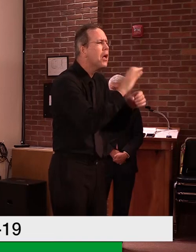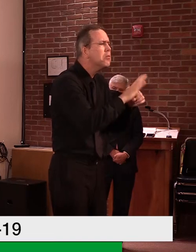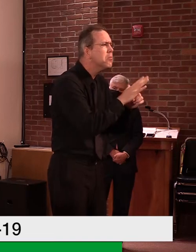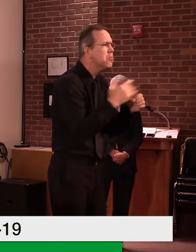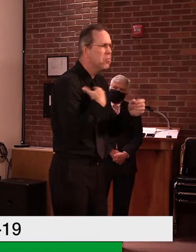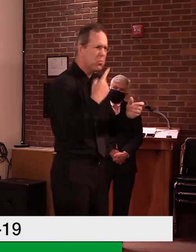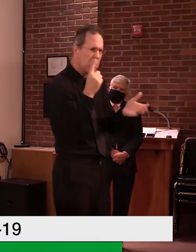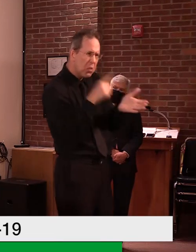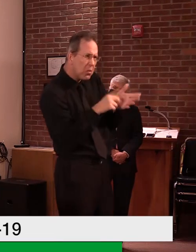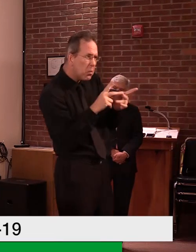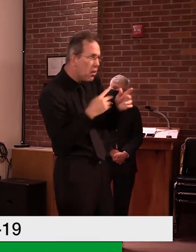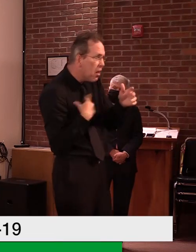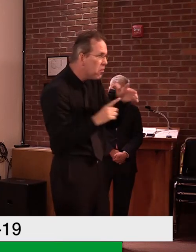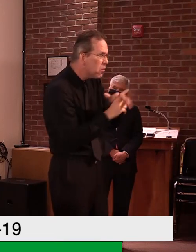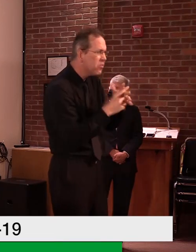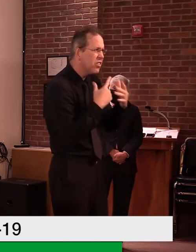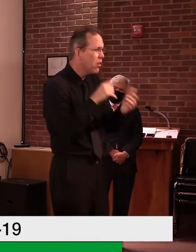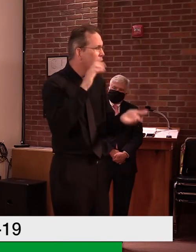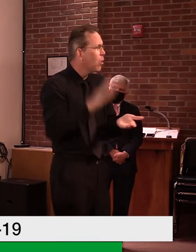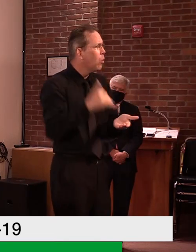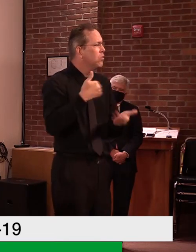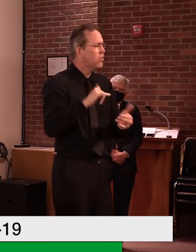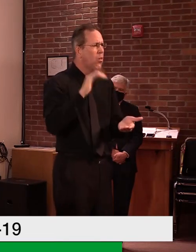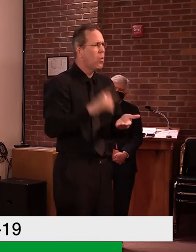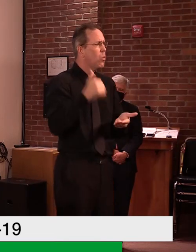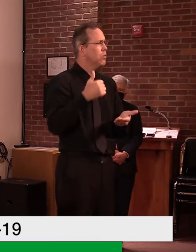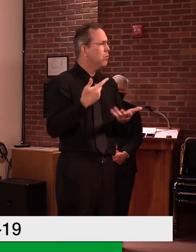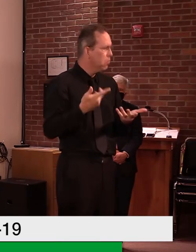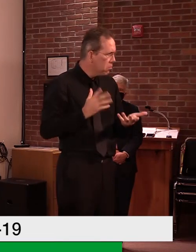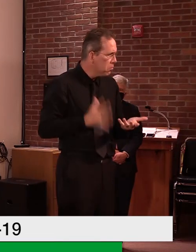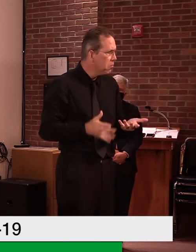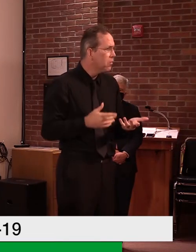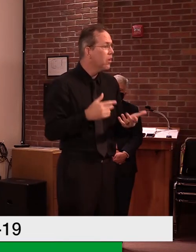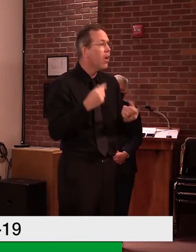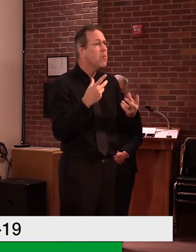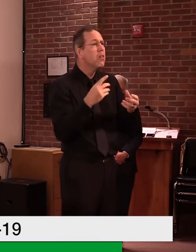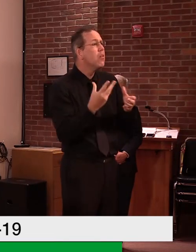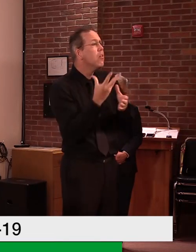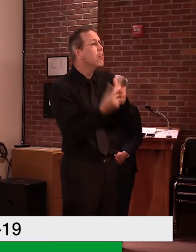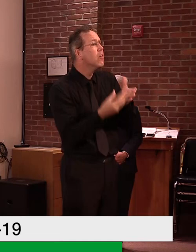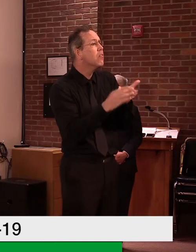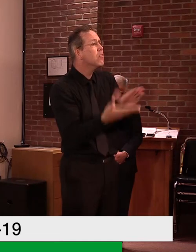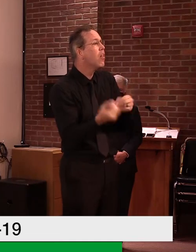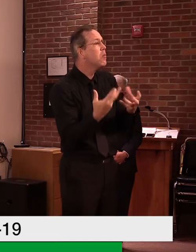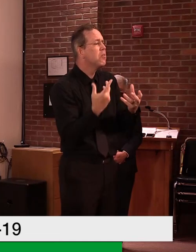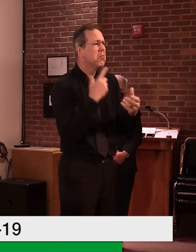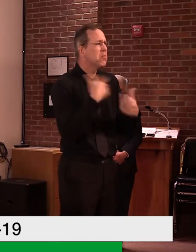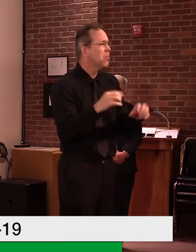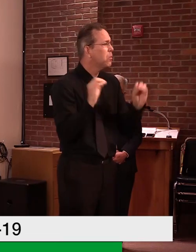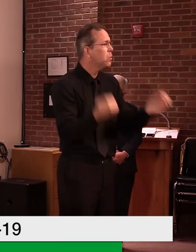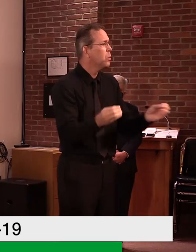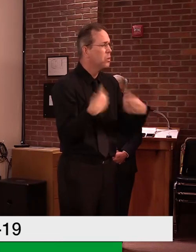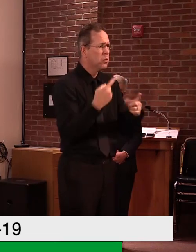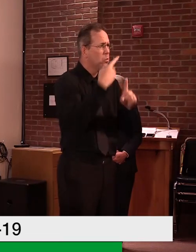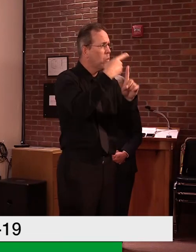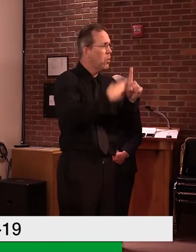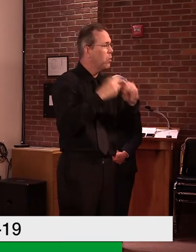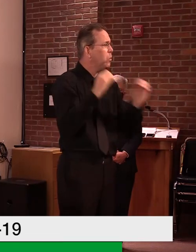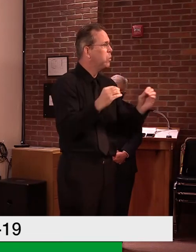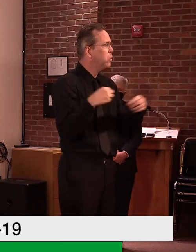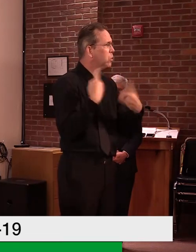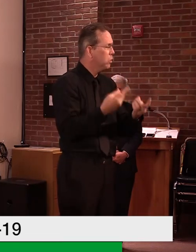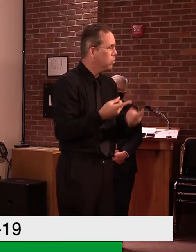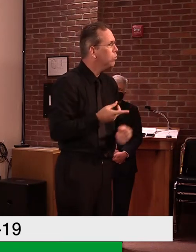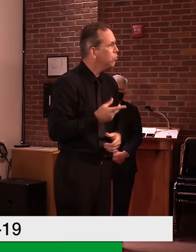Importantly, we haven't lost a Vermonter to this virus in well over a month. This is the result of having one of the